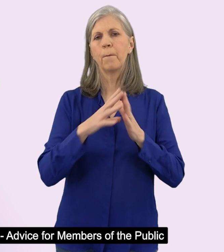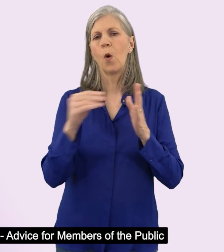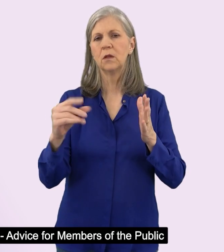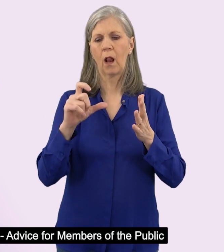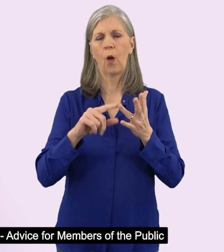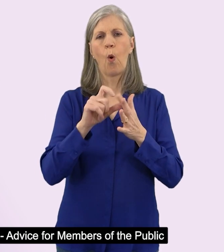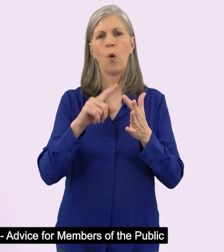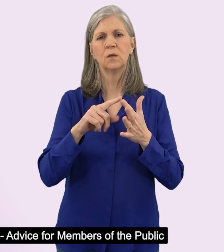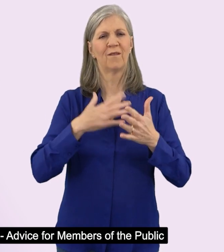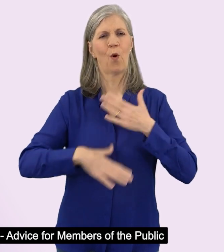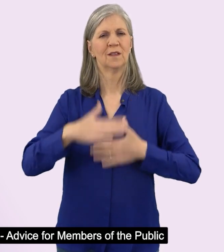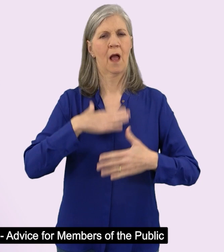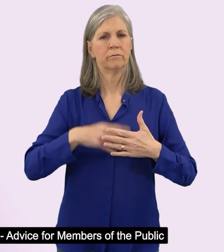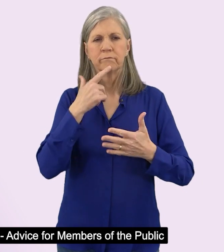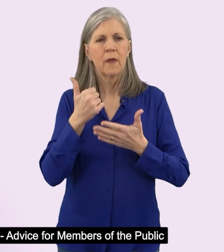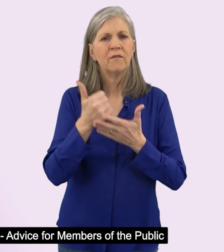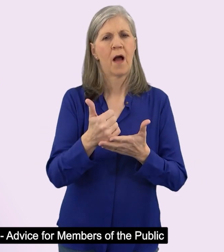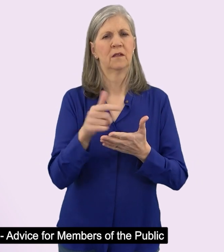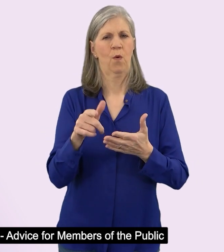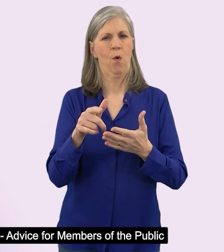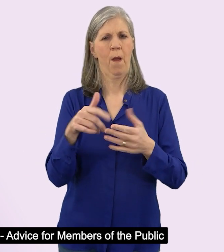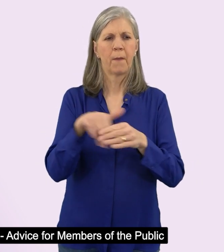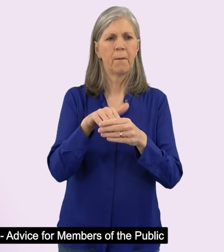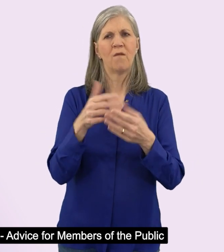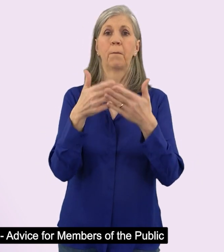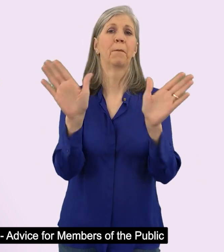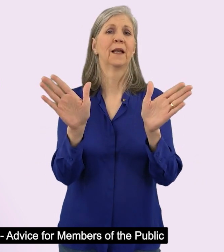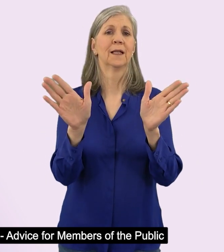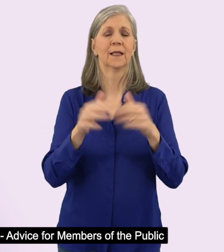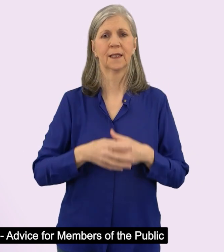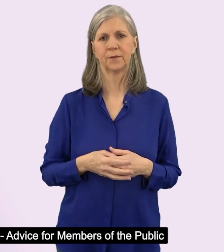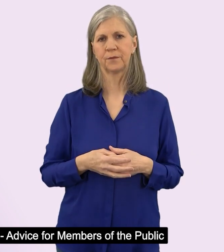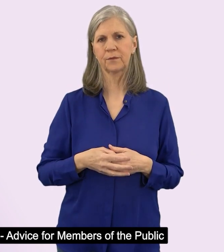Model Code of Conduct. Advice for members of the public.